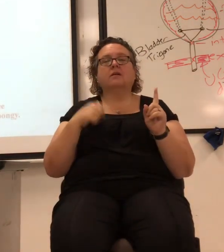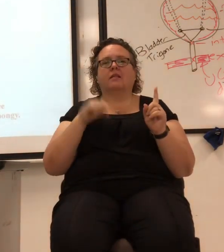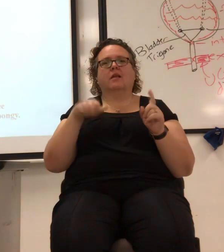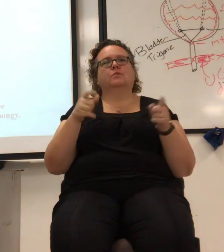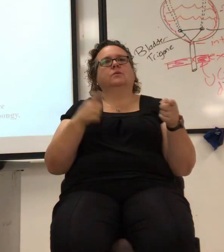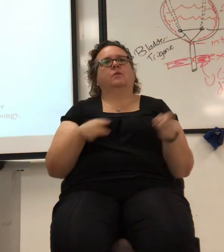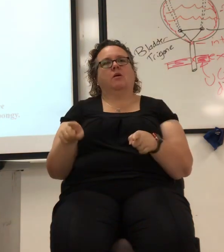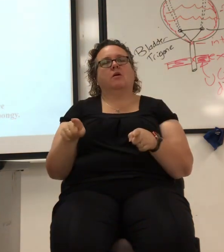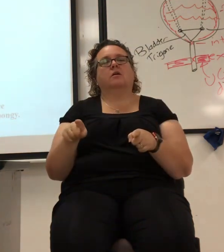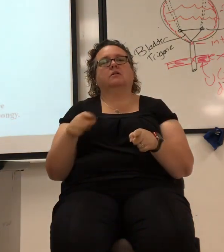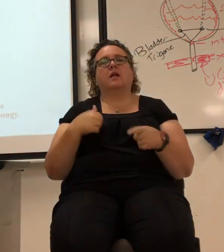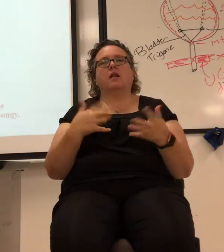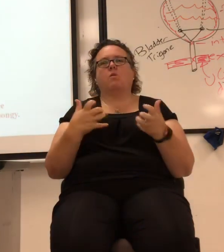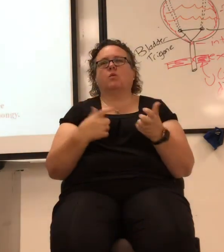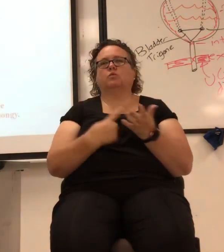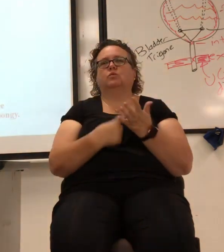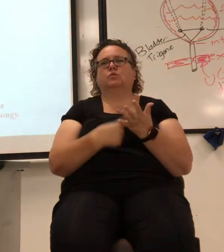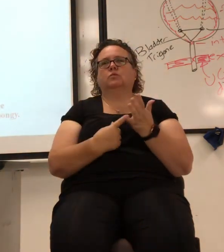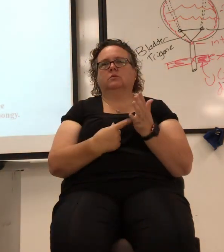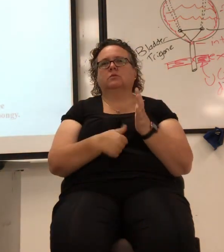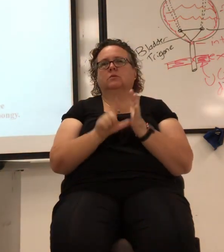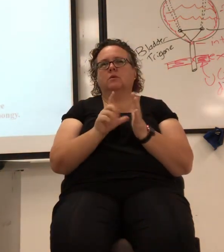It increases the urge to go.